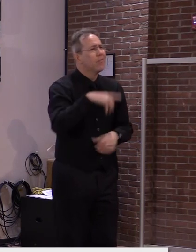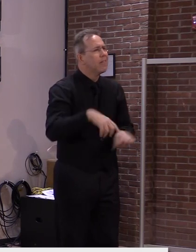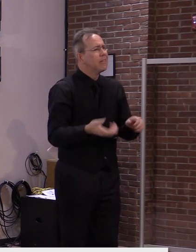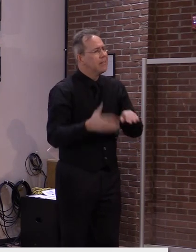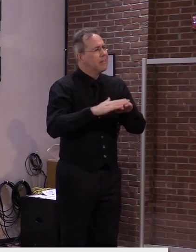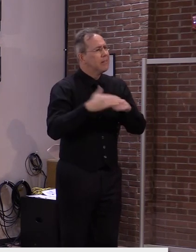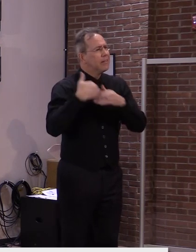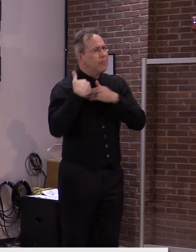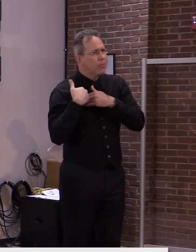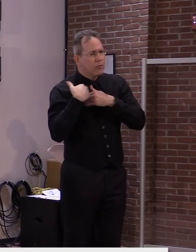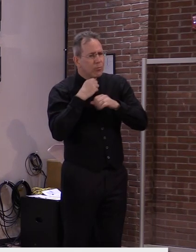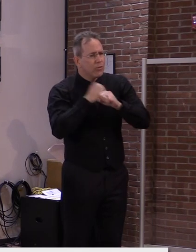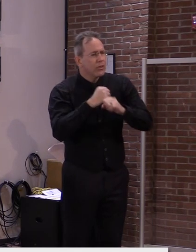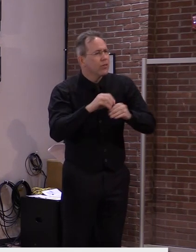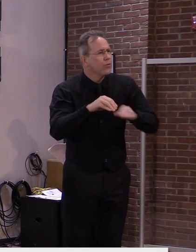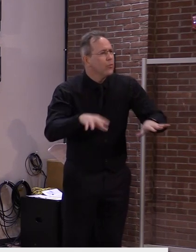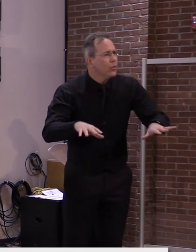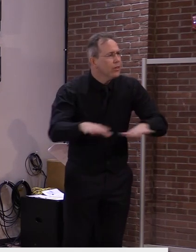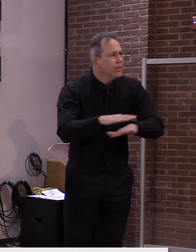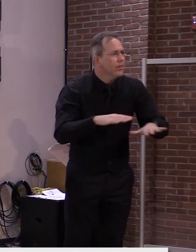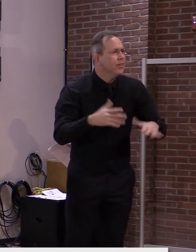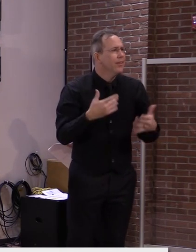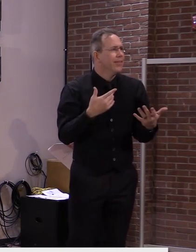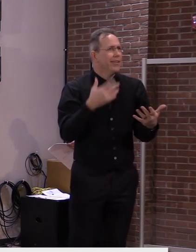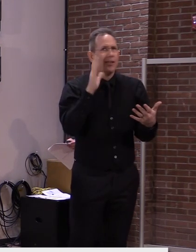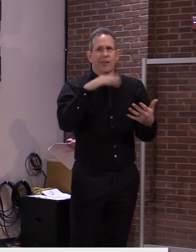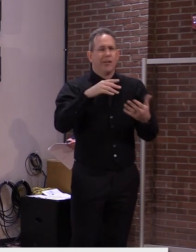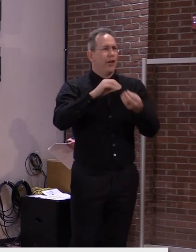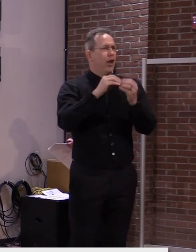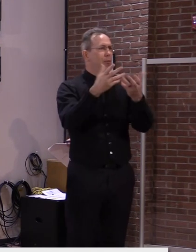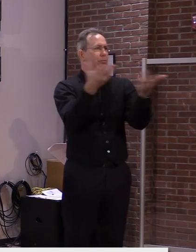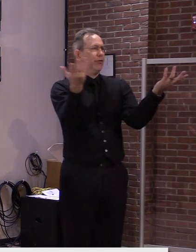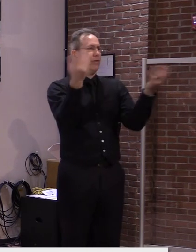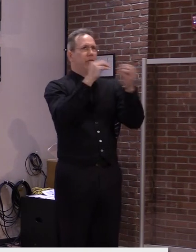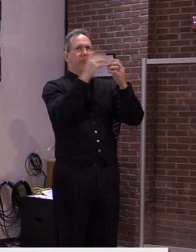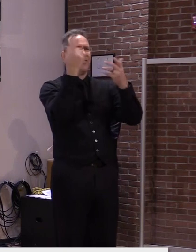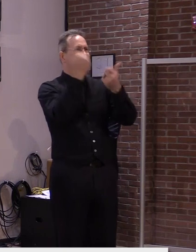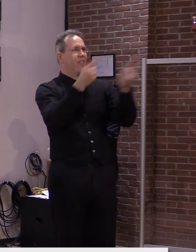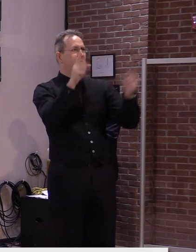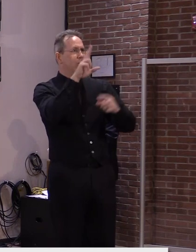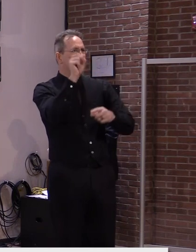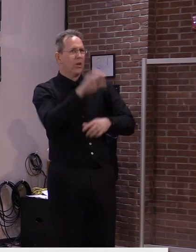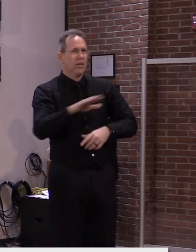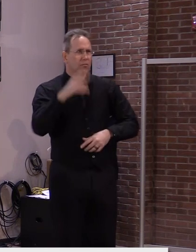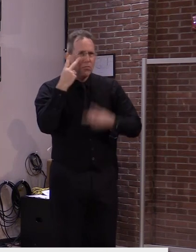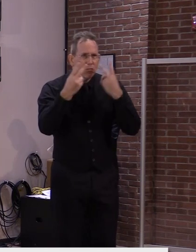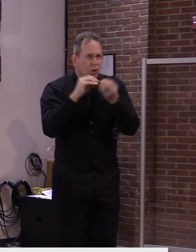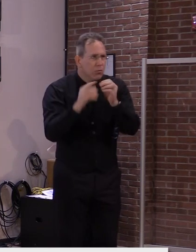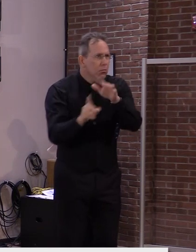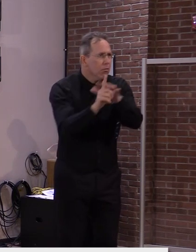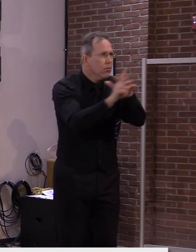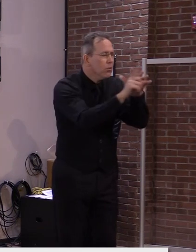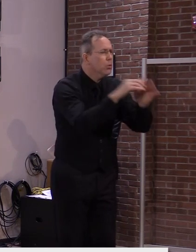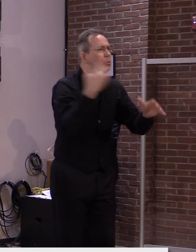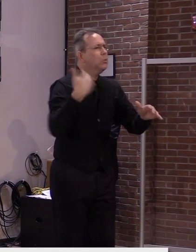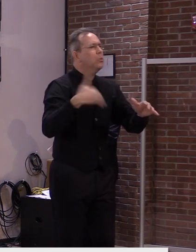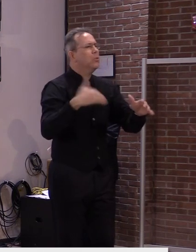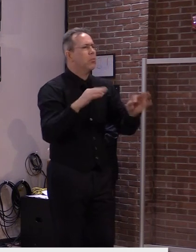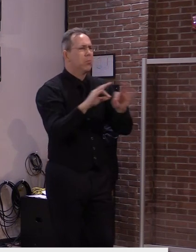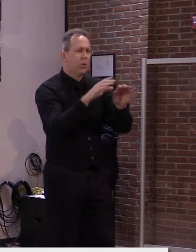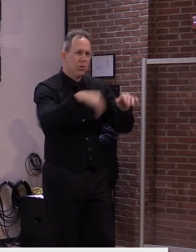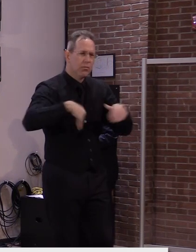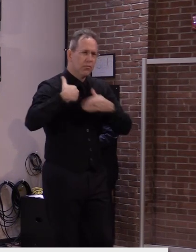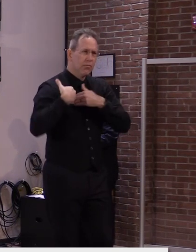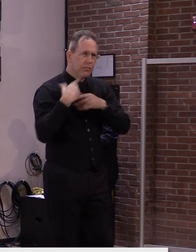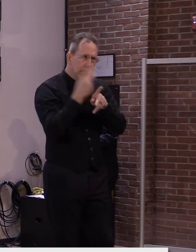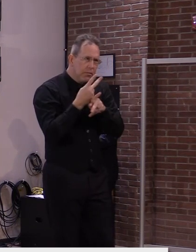one of the best in the world. In the early phases of the pandemic, Vermont benefited greatly from the hard lessons learned from other countries and states